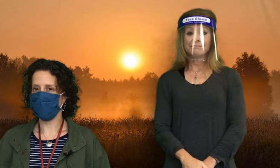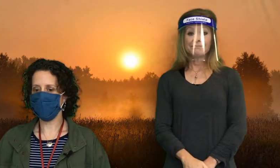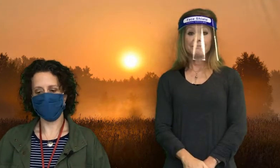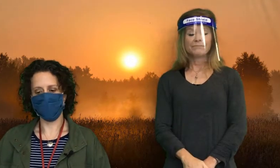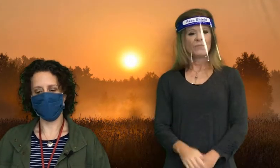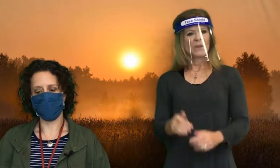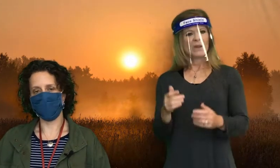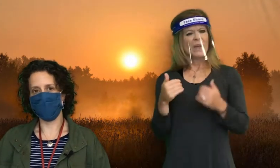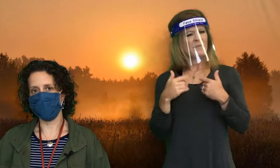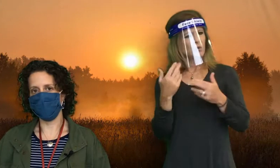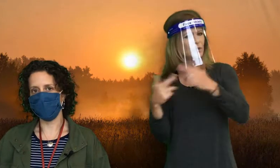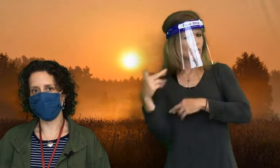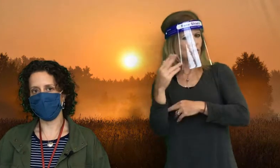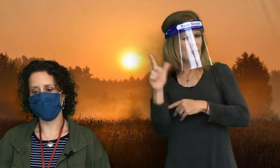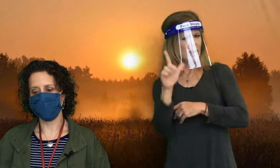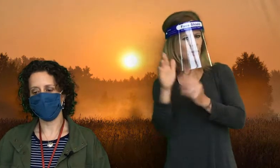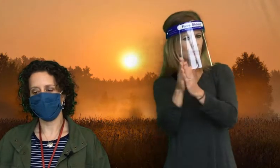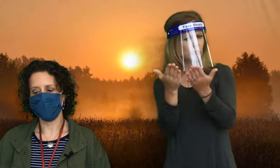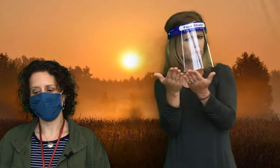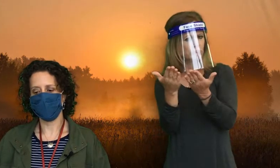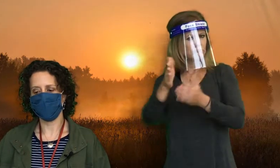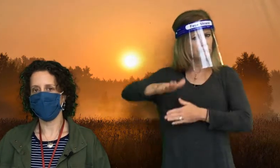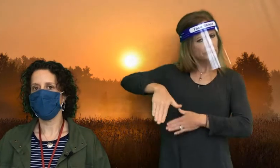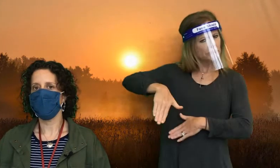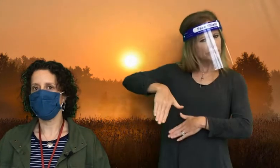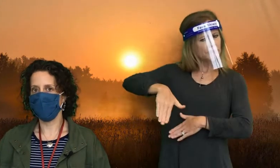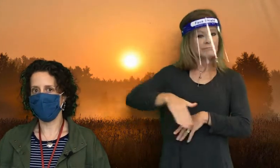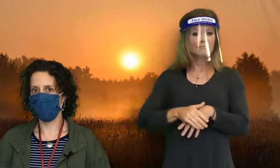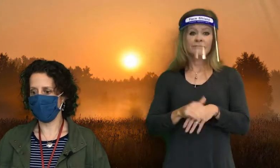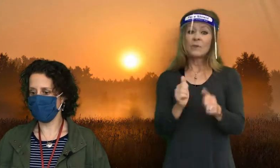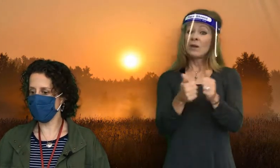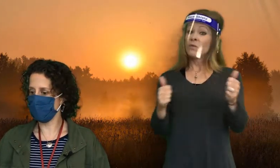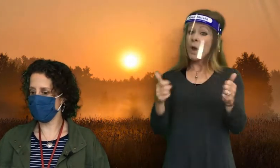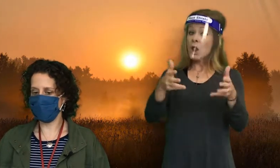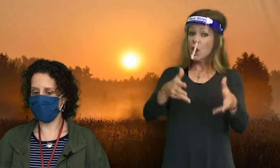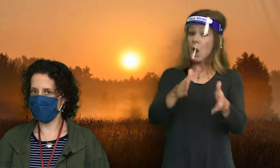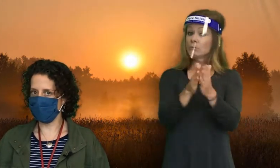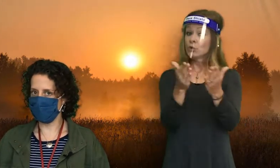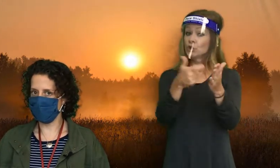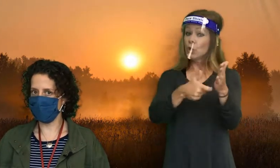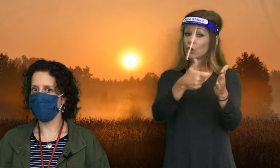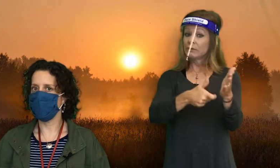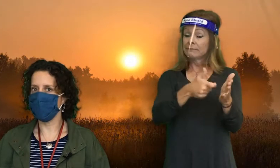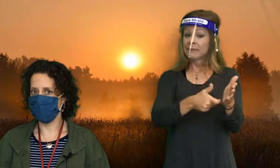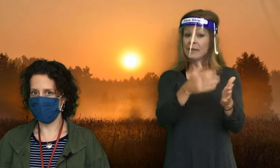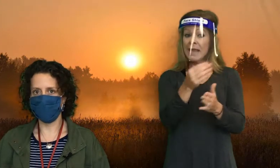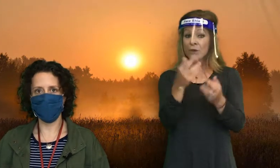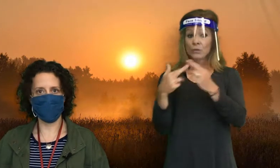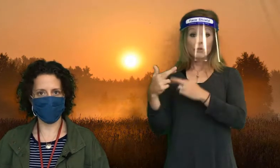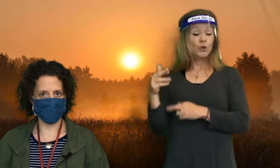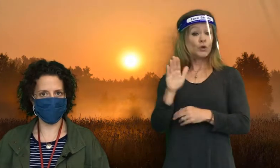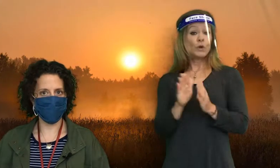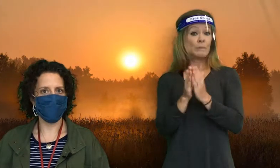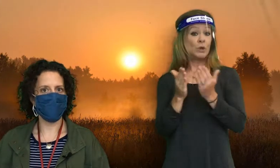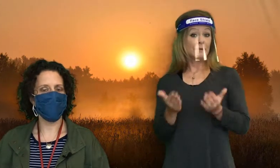Have you returned your library books yet? Avoid lost book charges and return